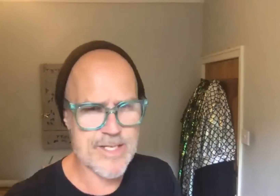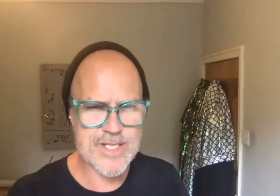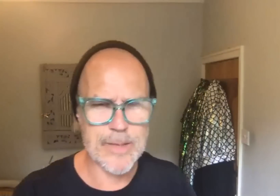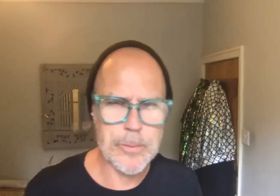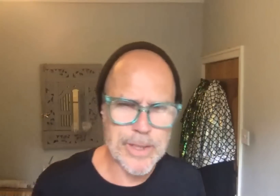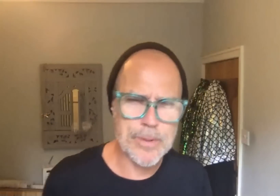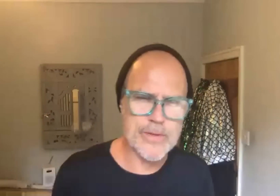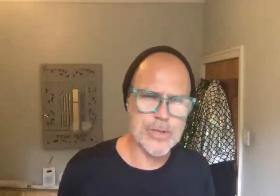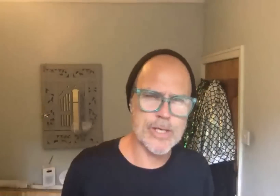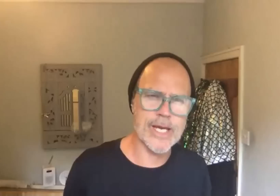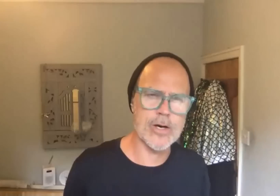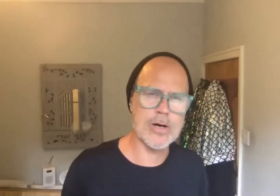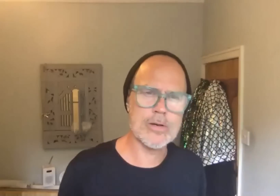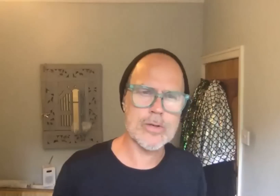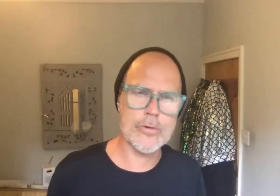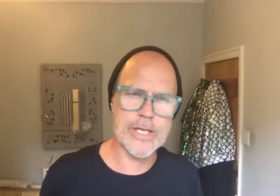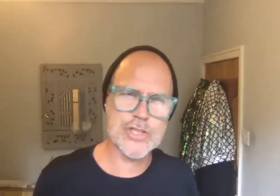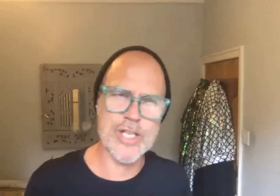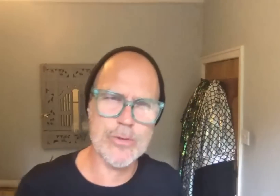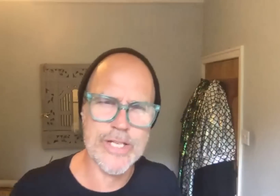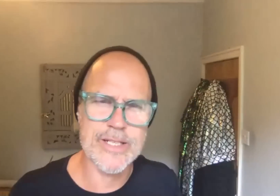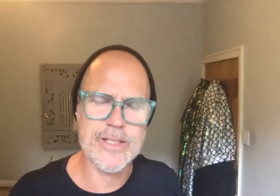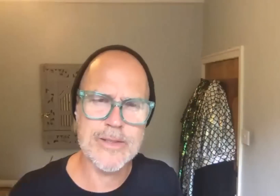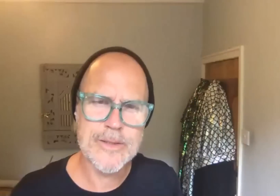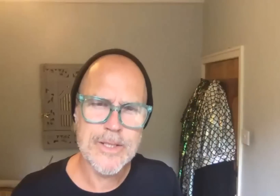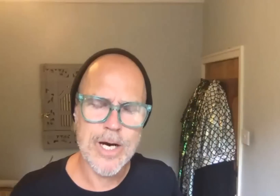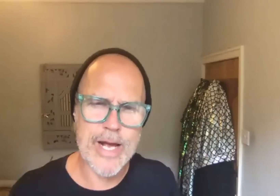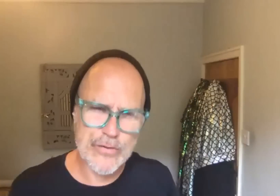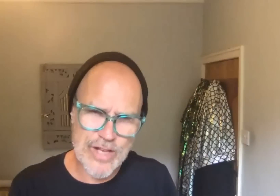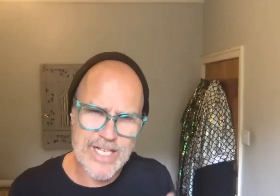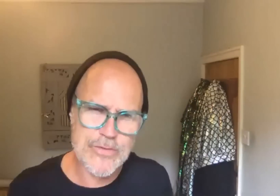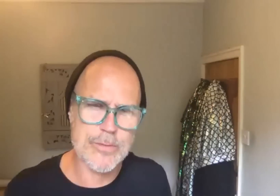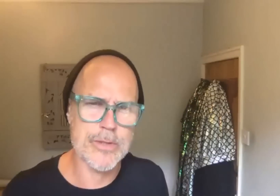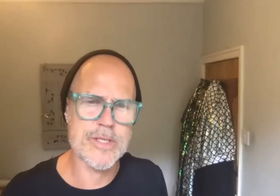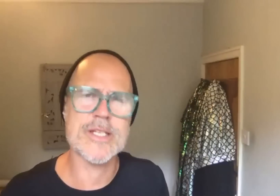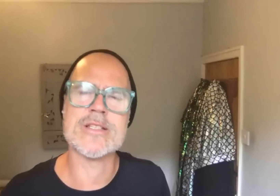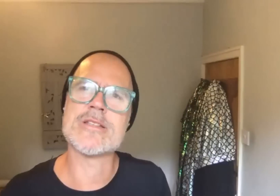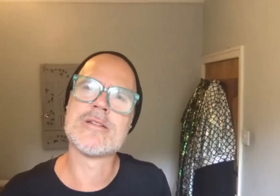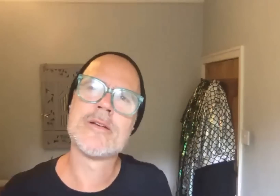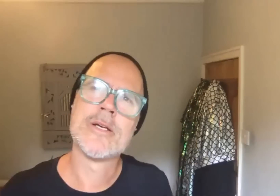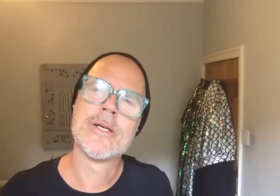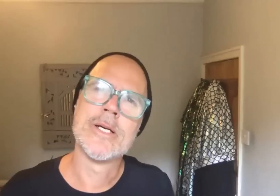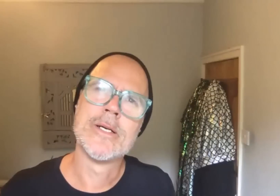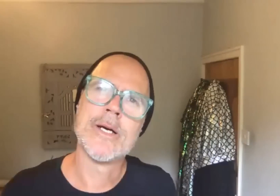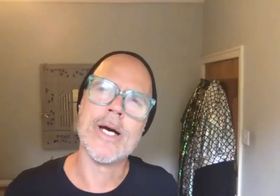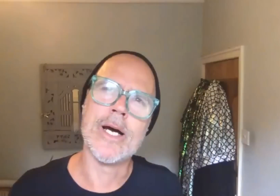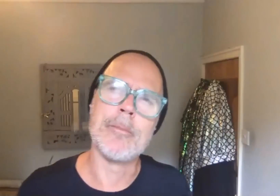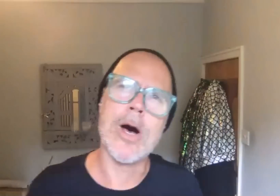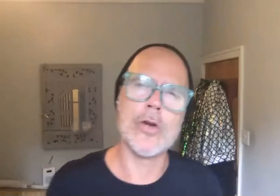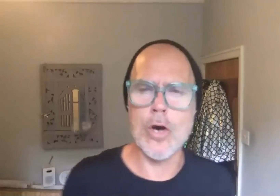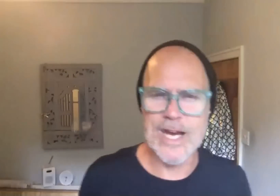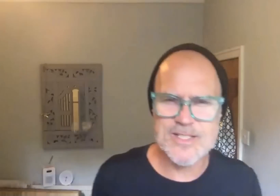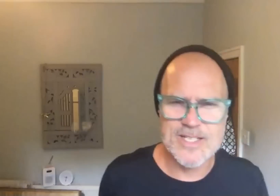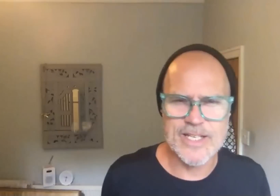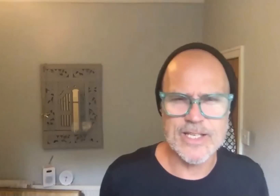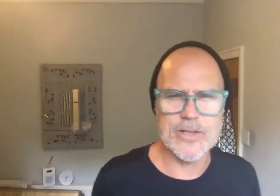Many disabled people in the UK are currently shielding, are outside of communities, are